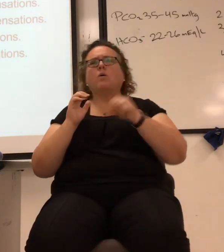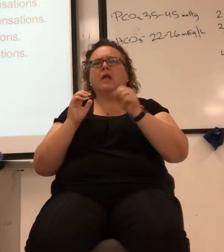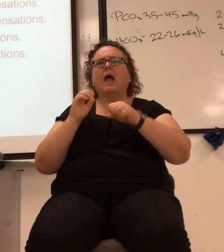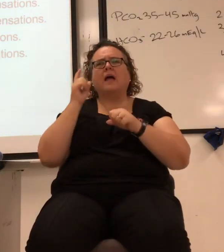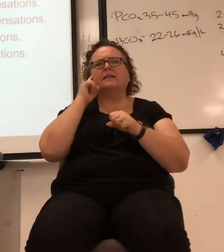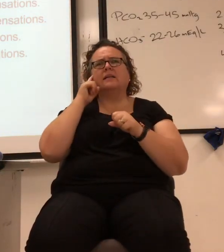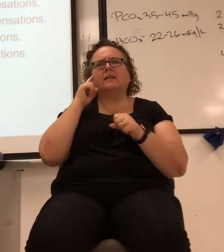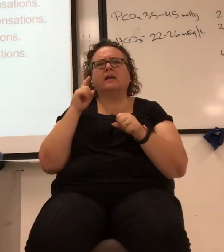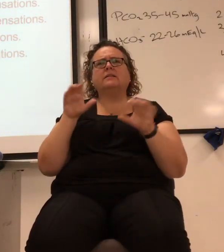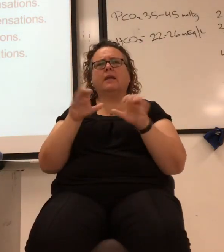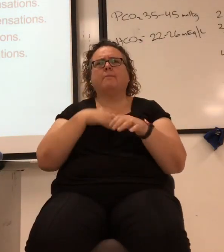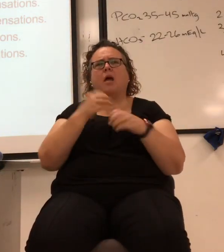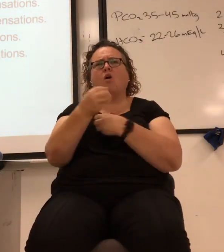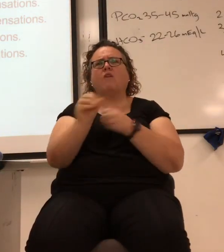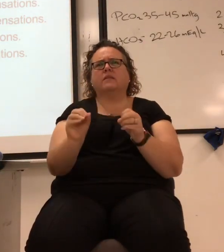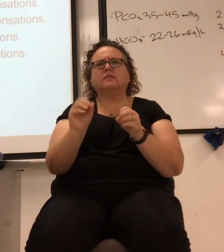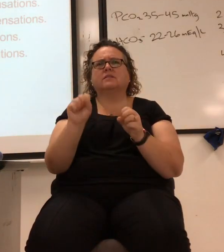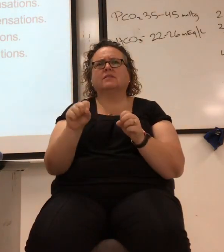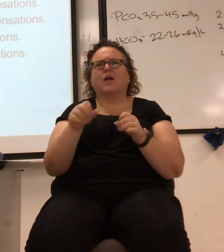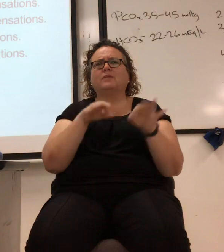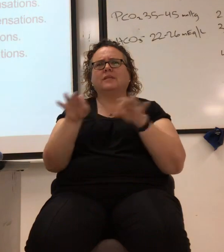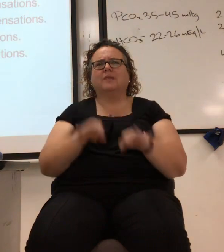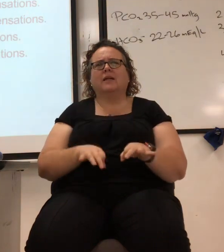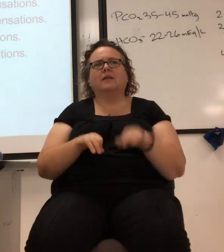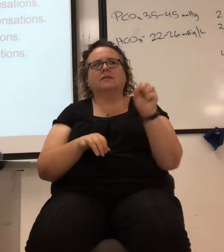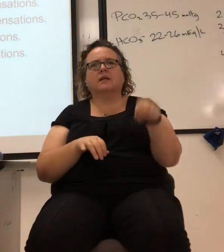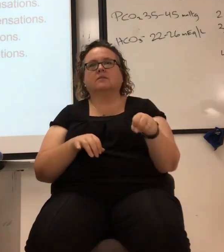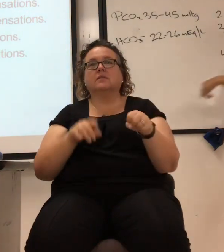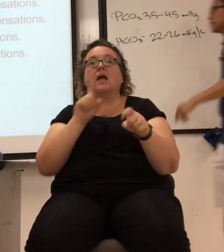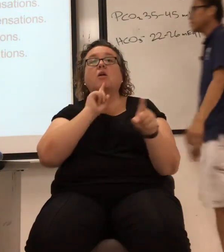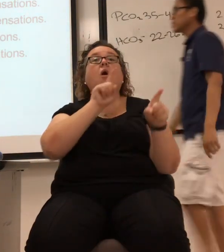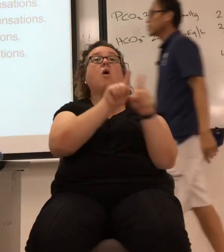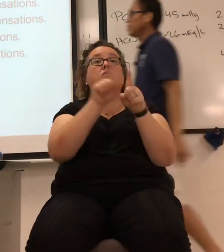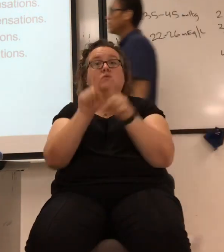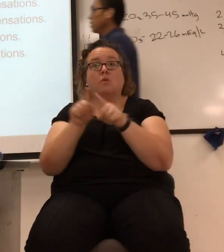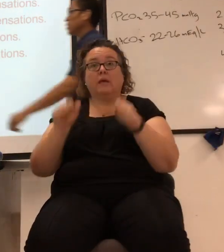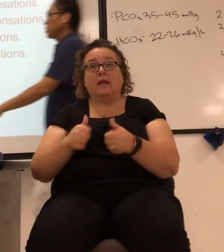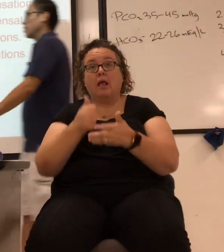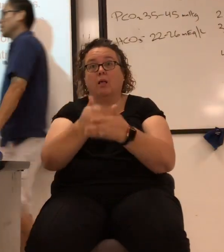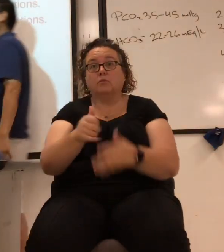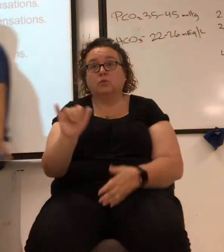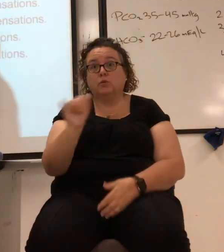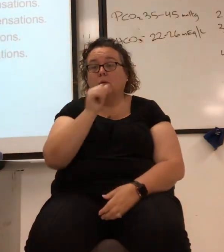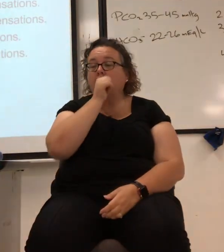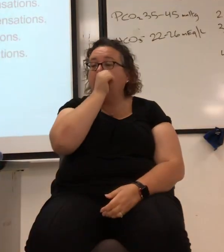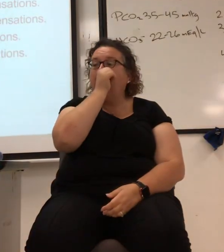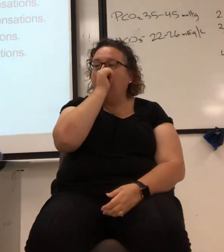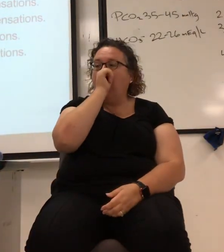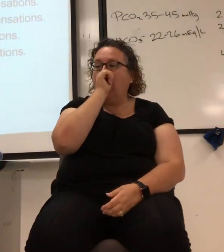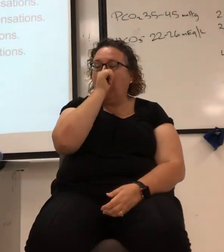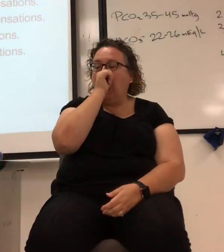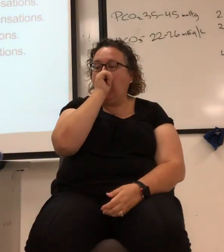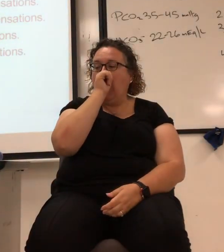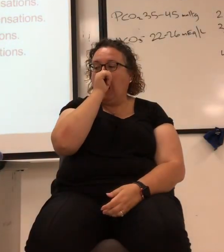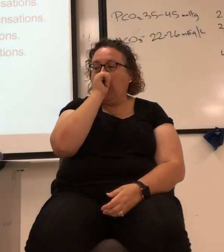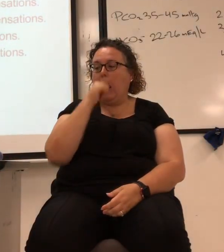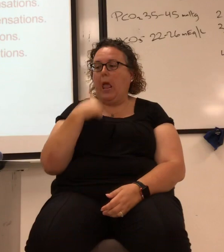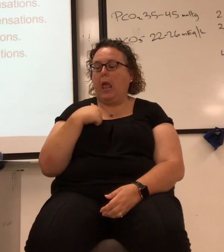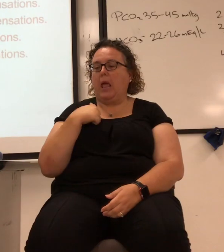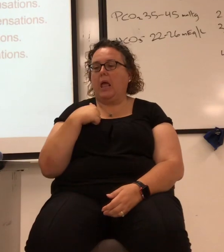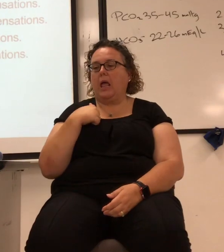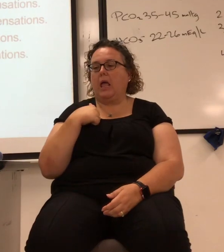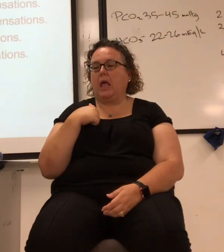Does anyone think they need more practice? No. What I'll do during the lab, because some of you are yes, some of you are no.